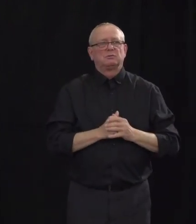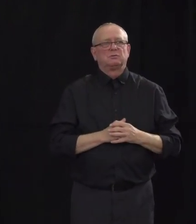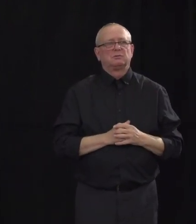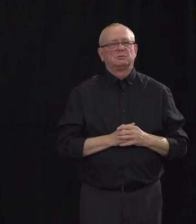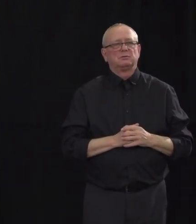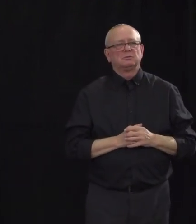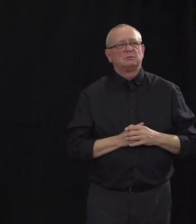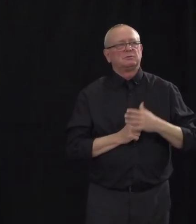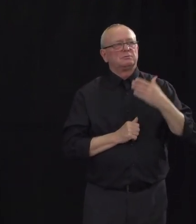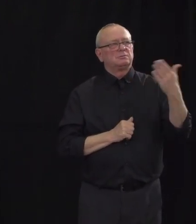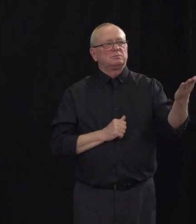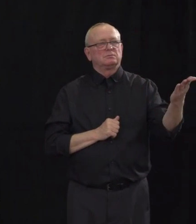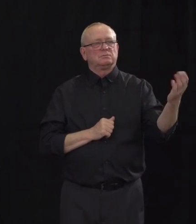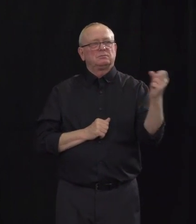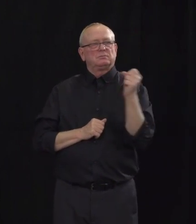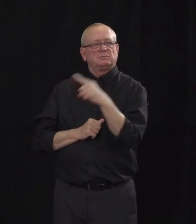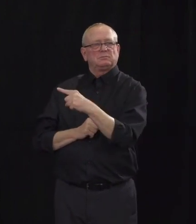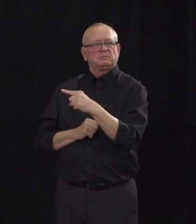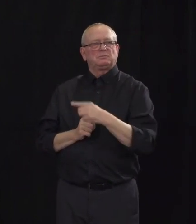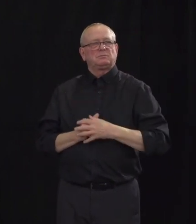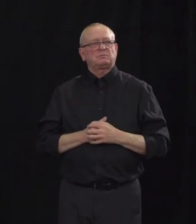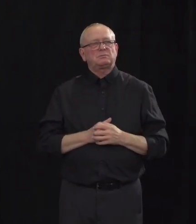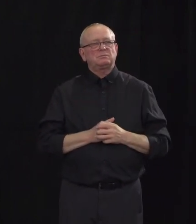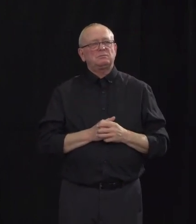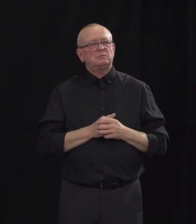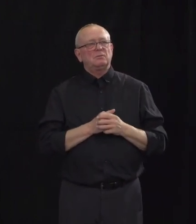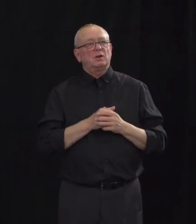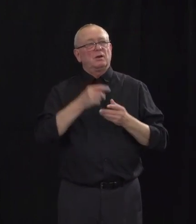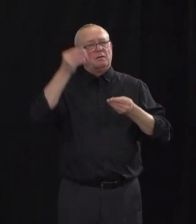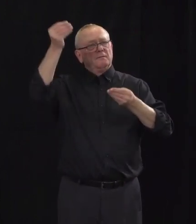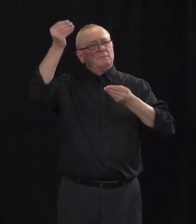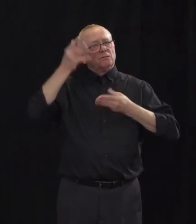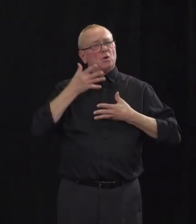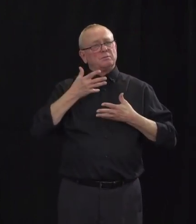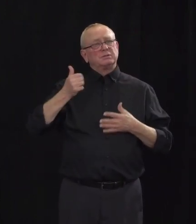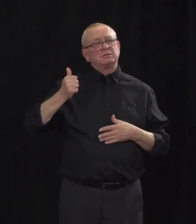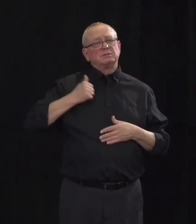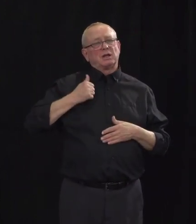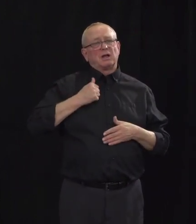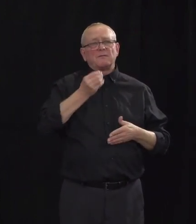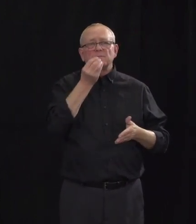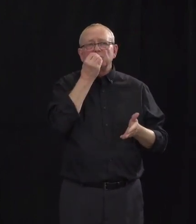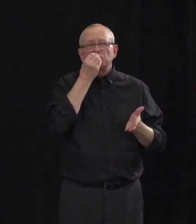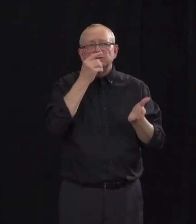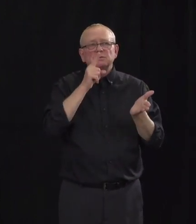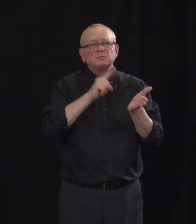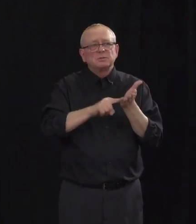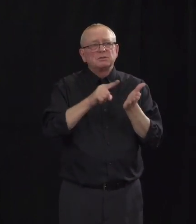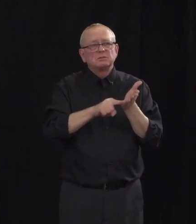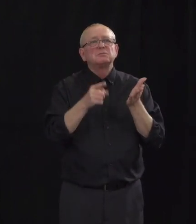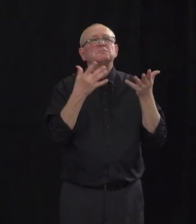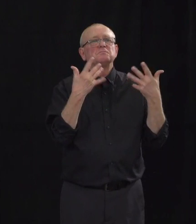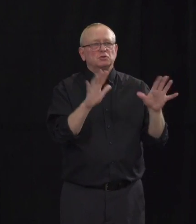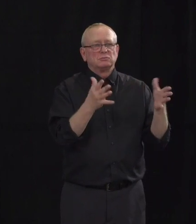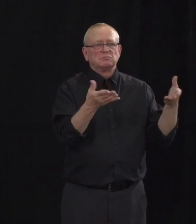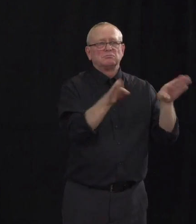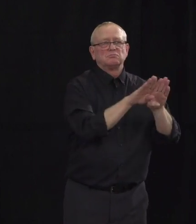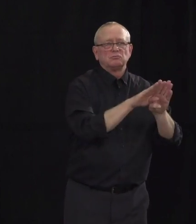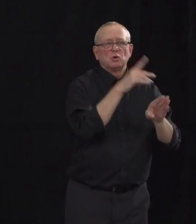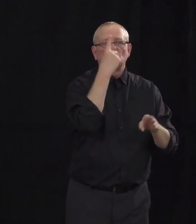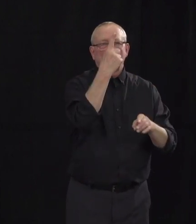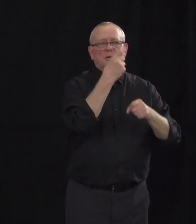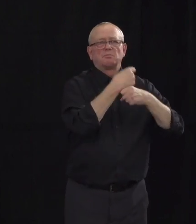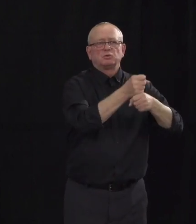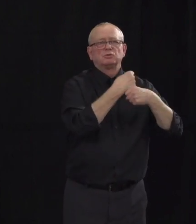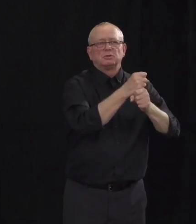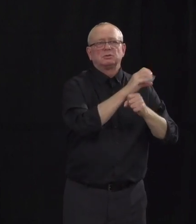a production plant, Harmony Beef, that's just outside of Calgary, due to concerns over COVID-19. How concerned should employees who work there be,